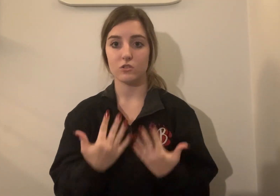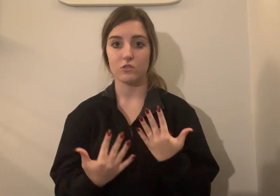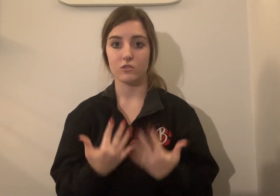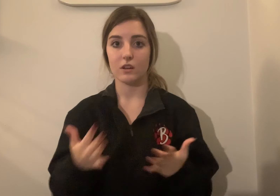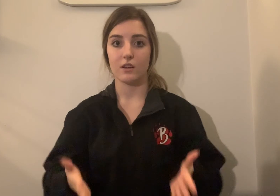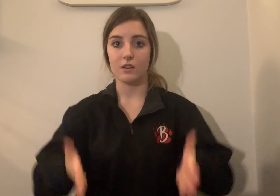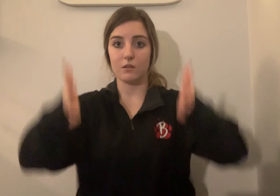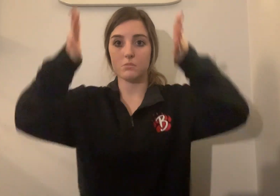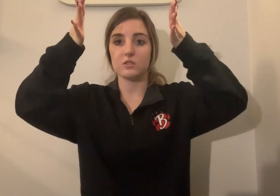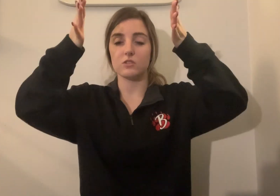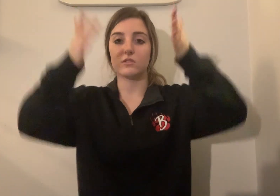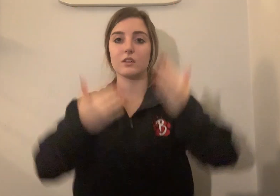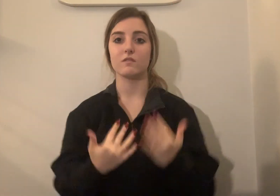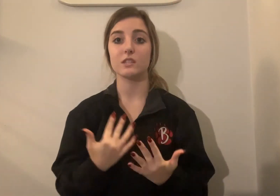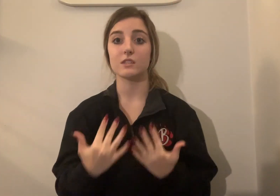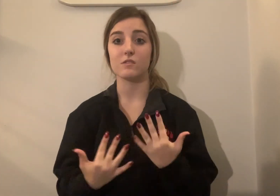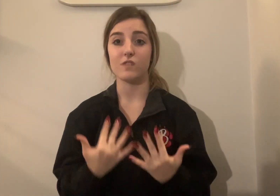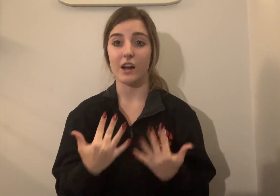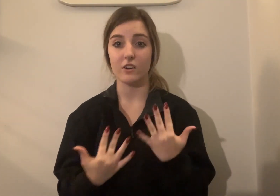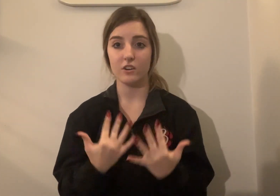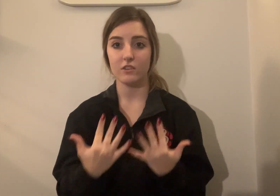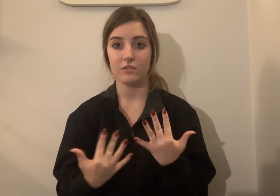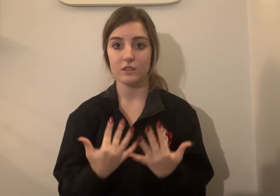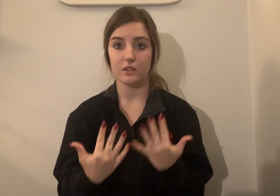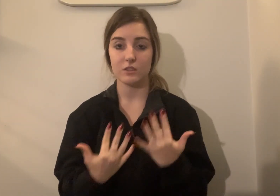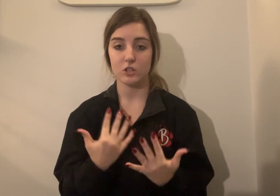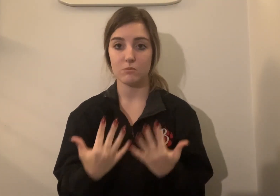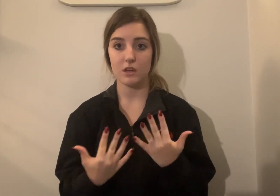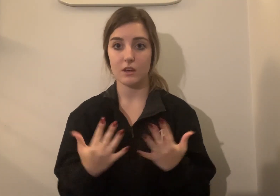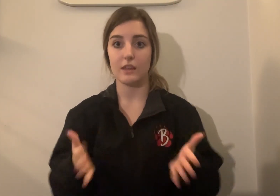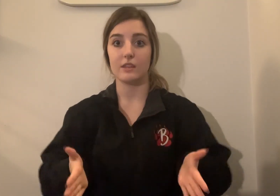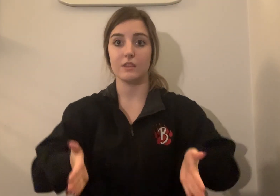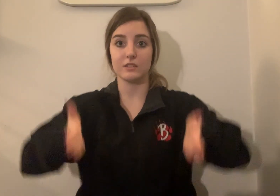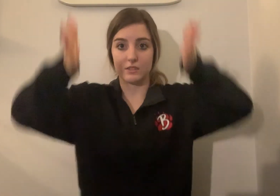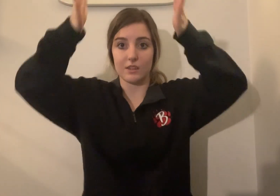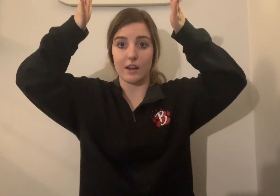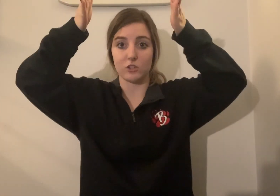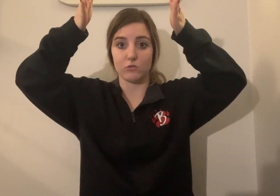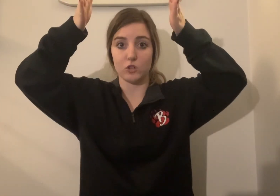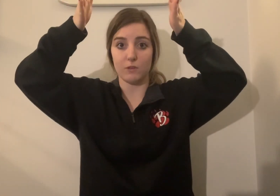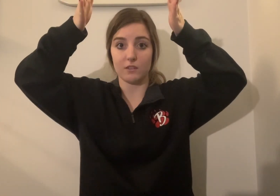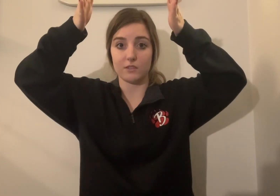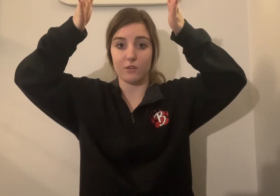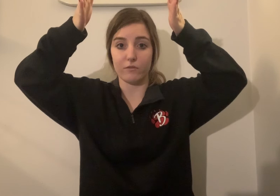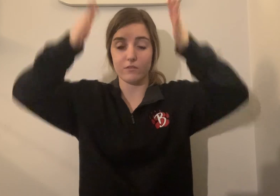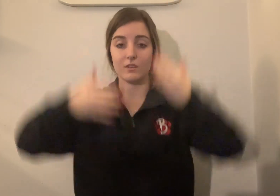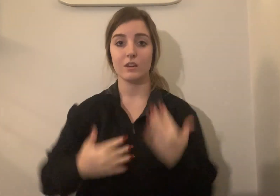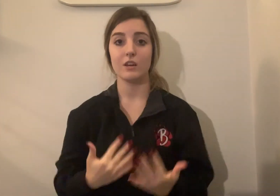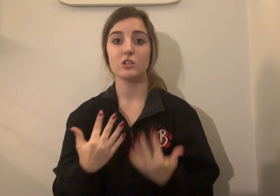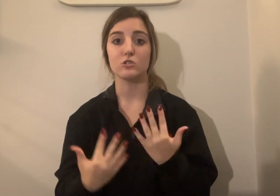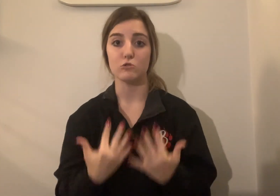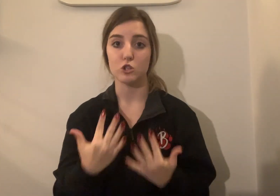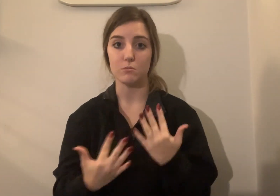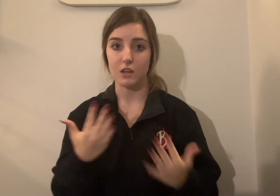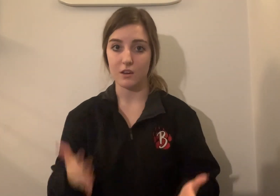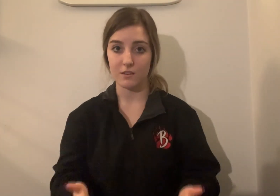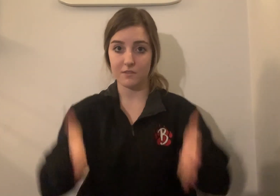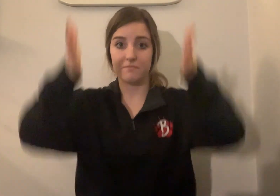Circle and up. So you think of this as the fire in the chimney, and then this is the actual chimney itself. So chimney.